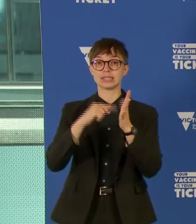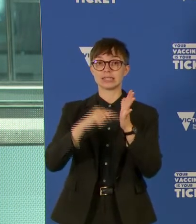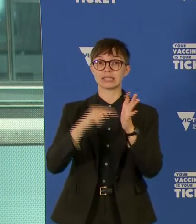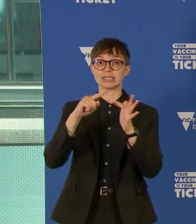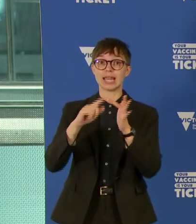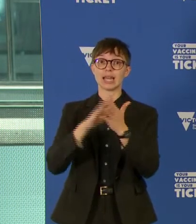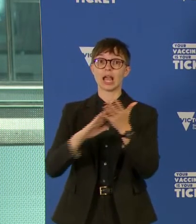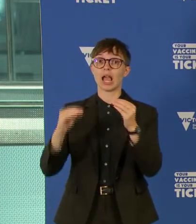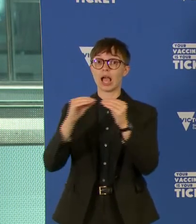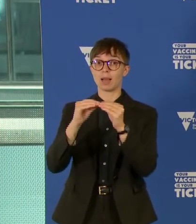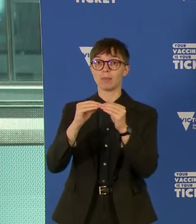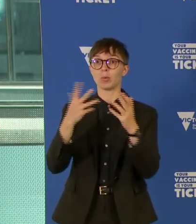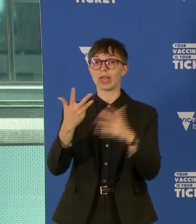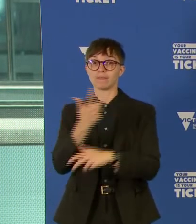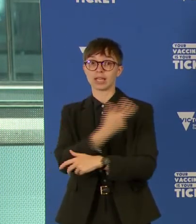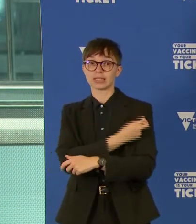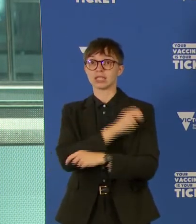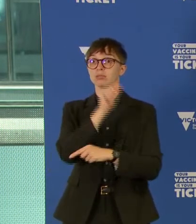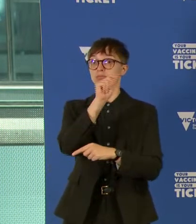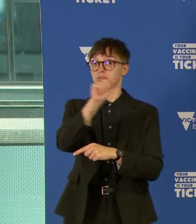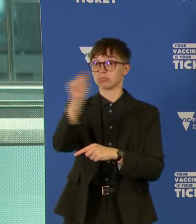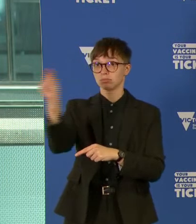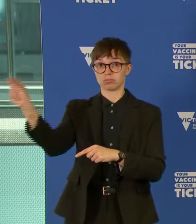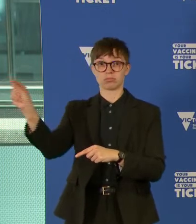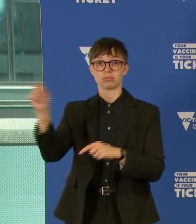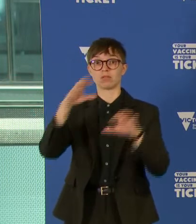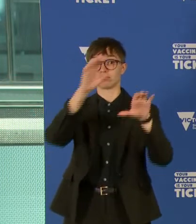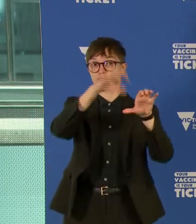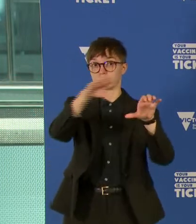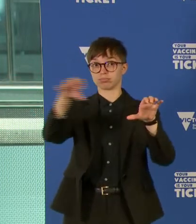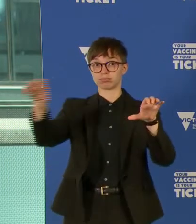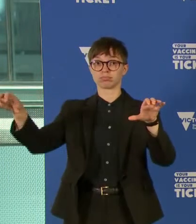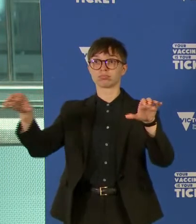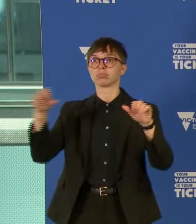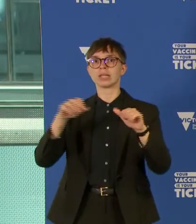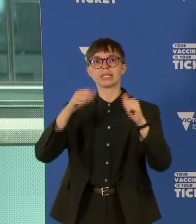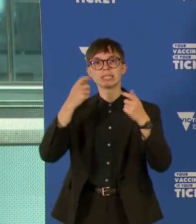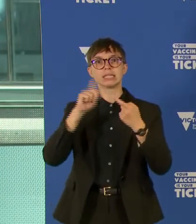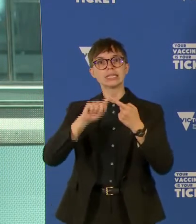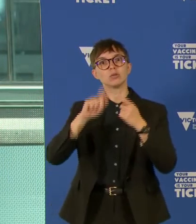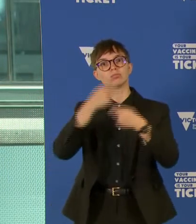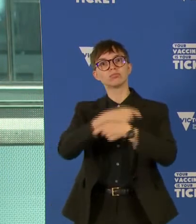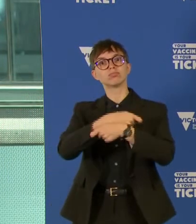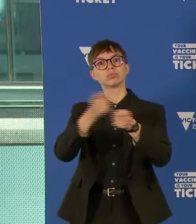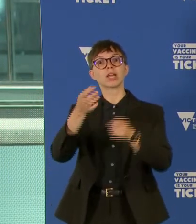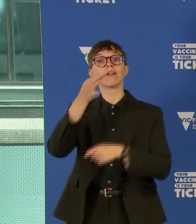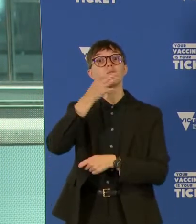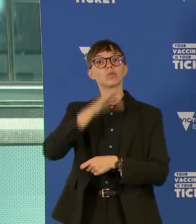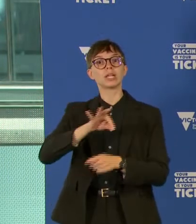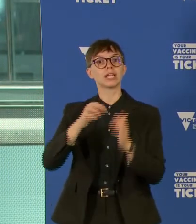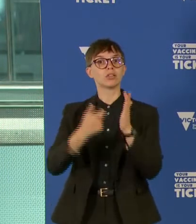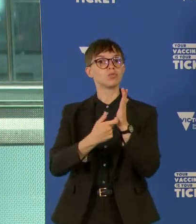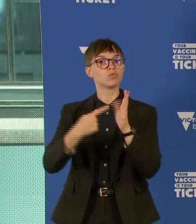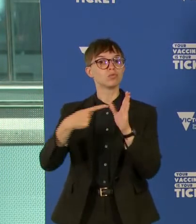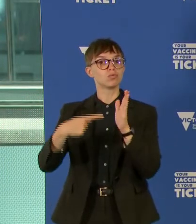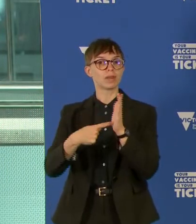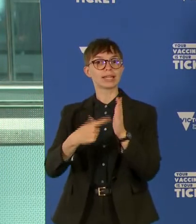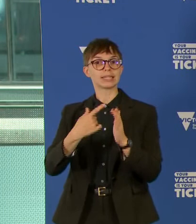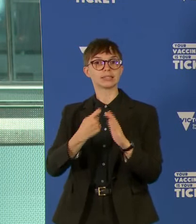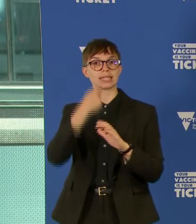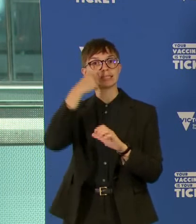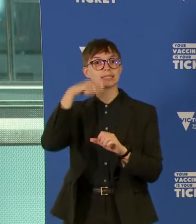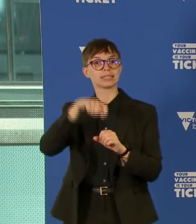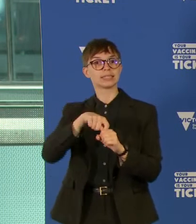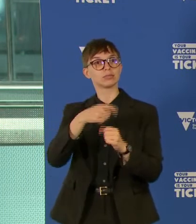of industries have strategies in place. Part of what we're doing is devolving that responsibility and decision